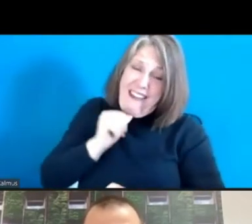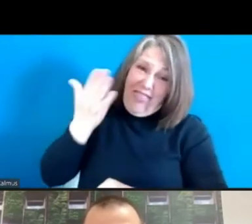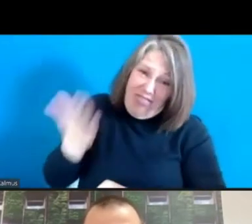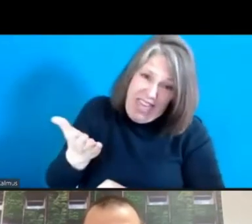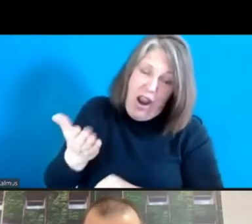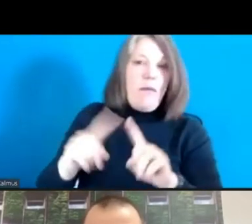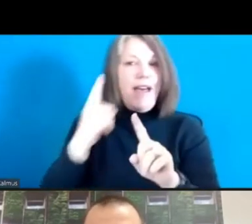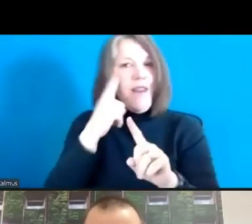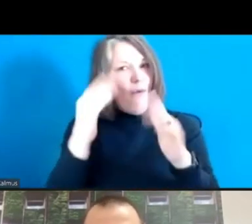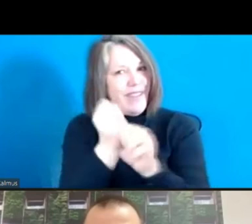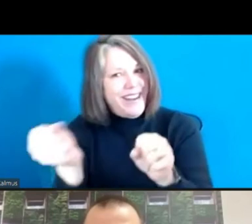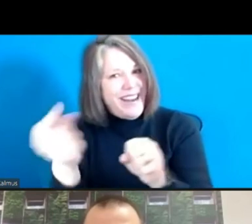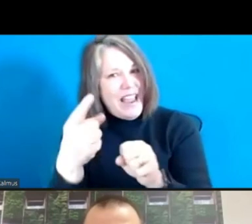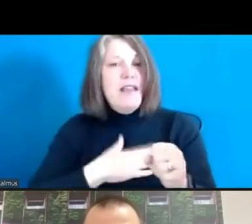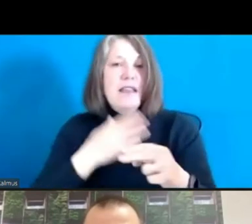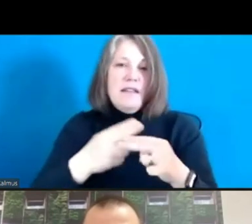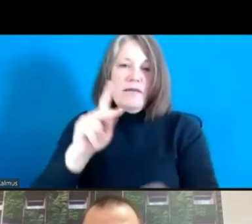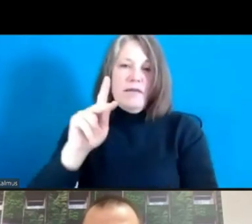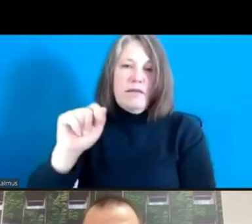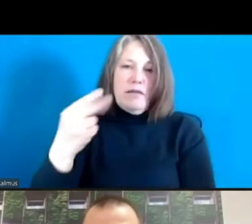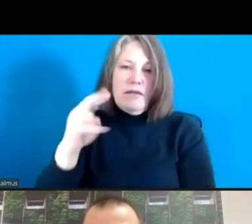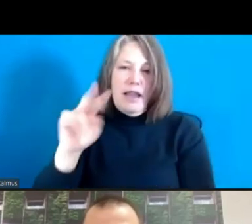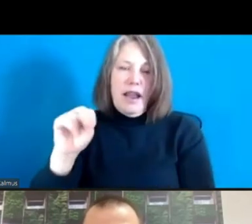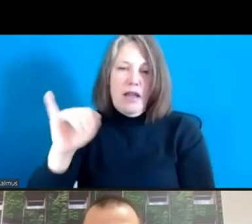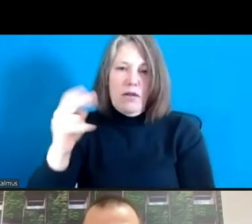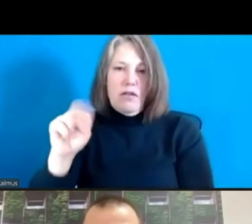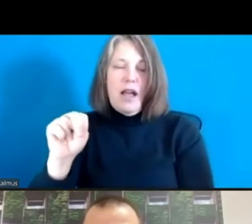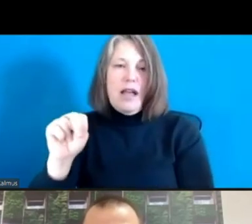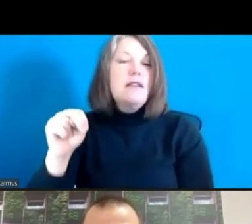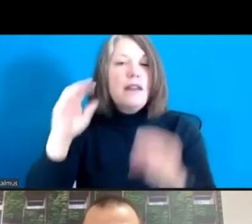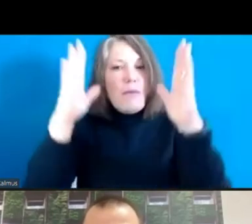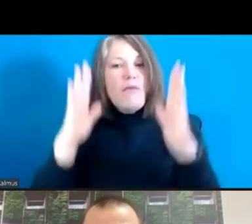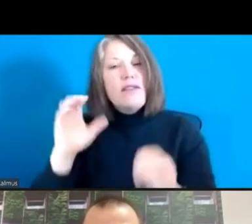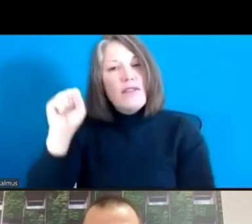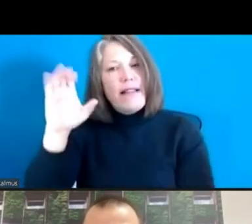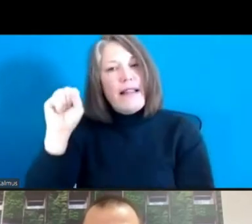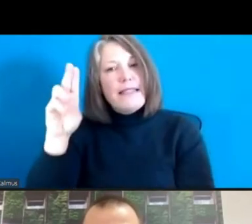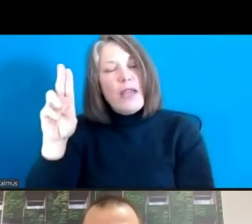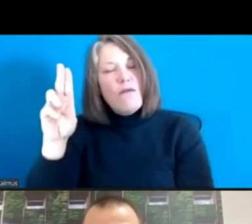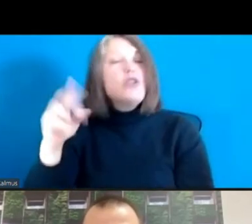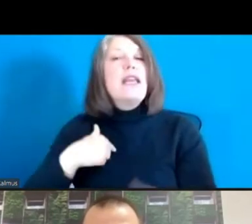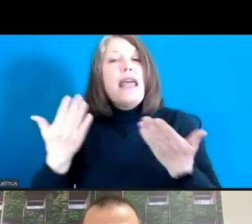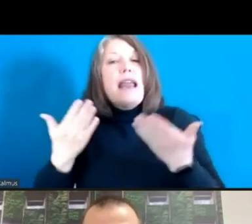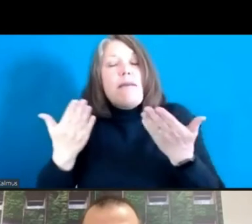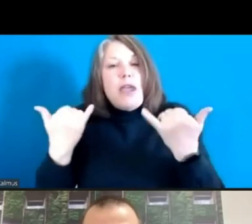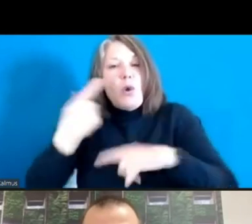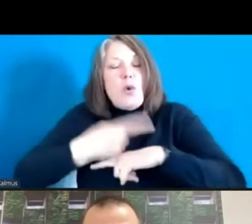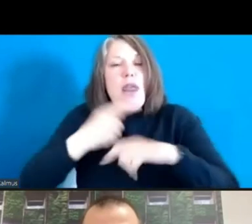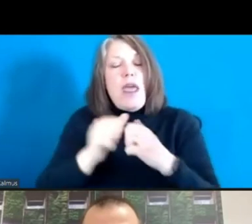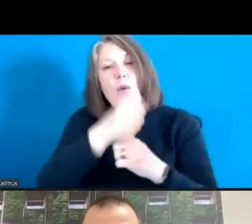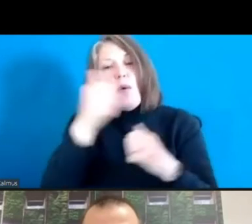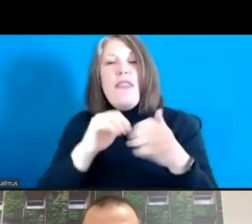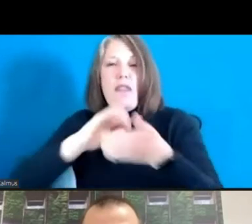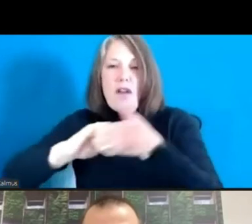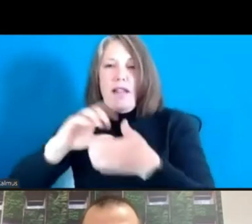year. So my name is Catherine Johnson. I'm a professor at St. Cloud State University. And I'm here today with other colleagues,